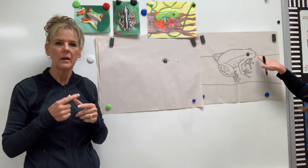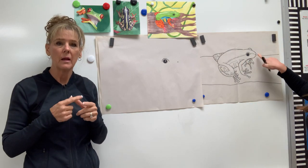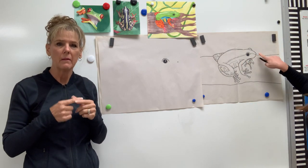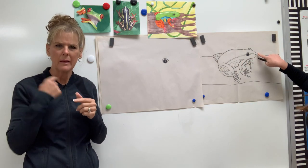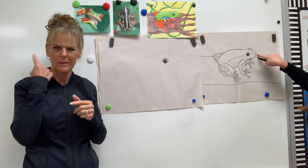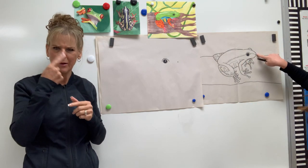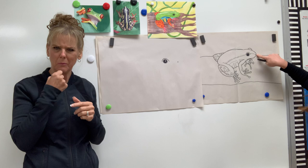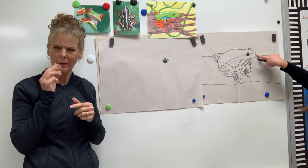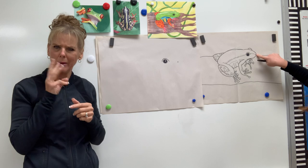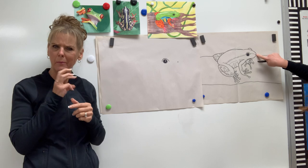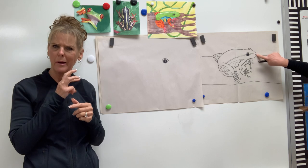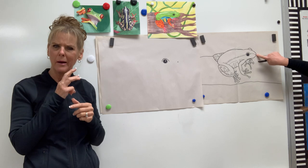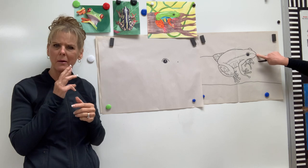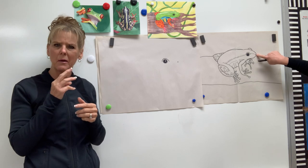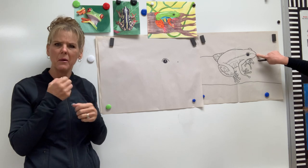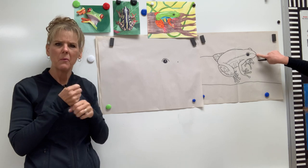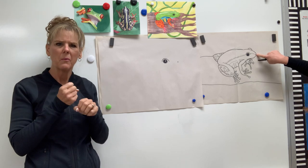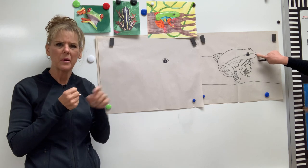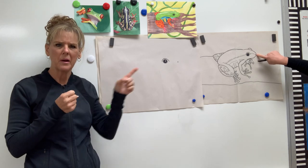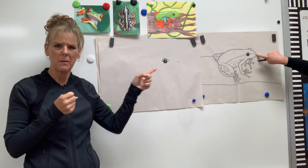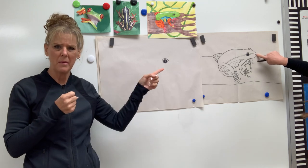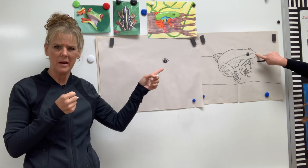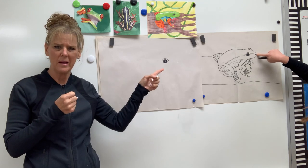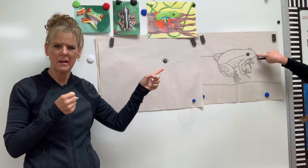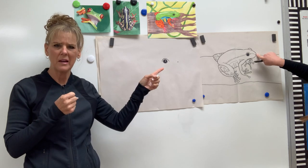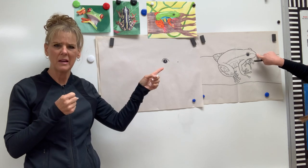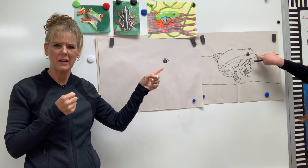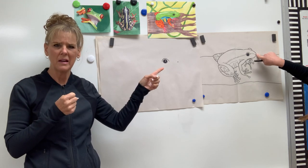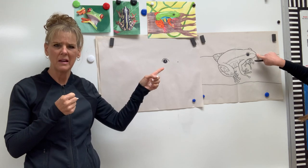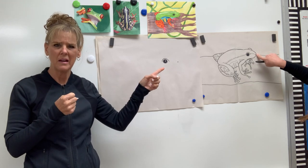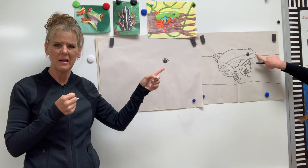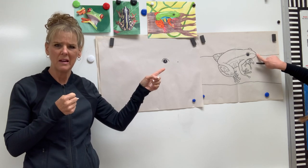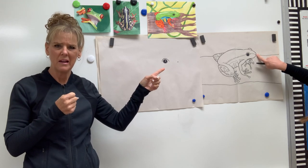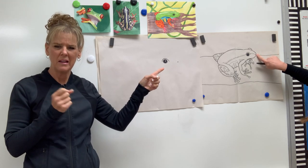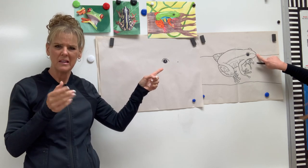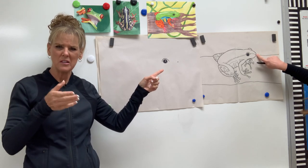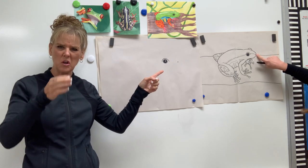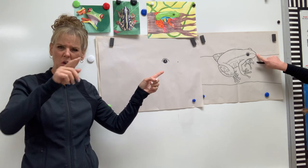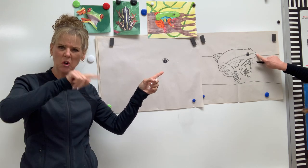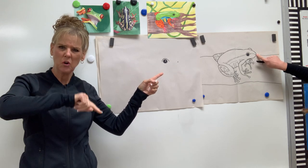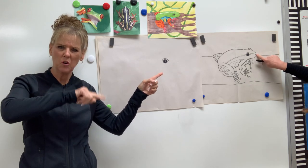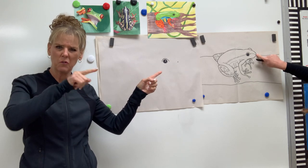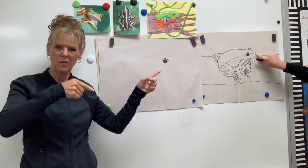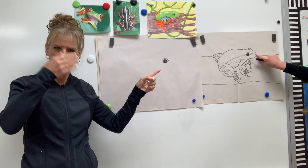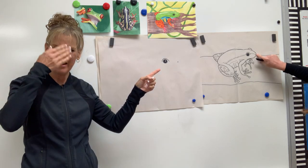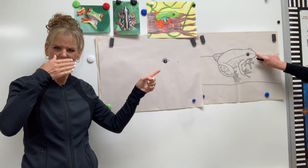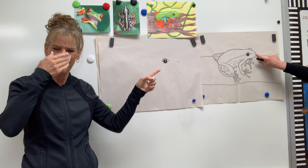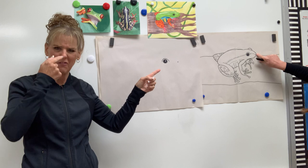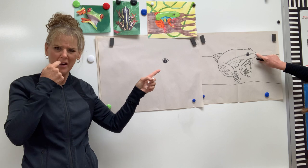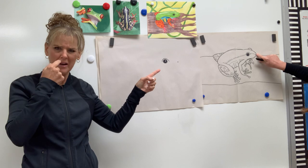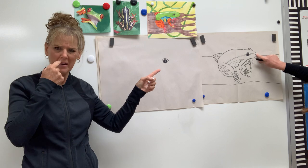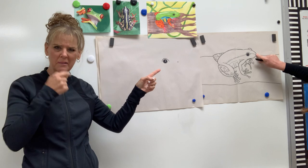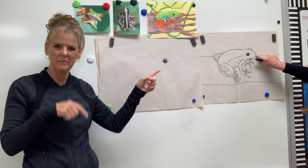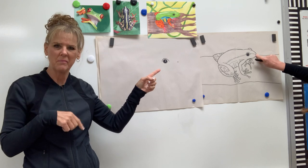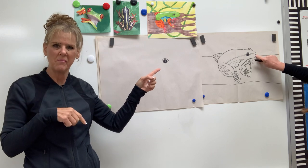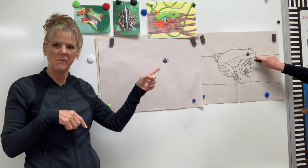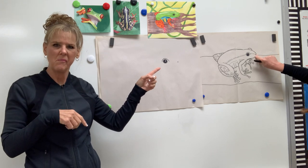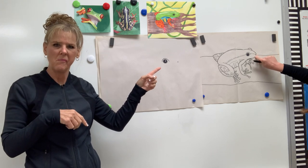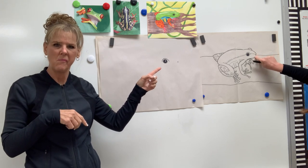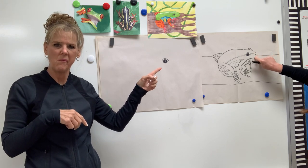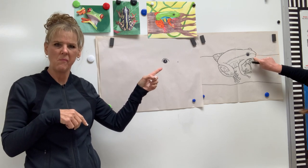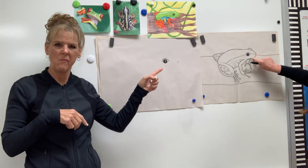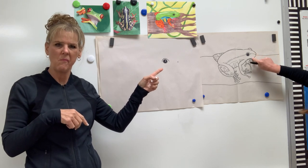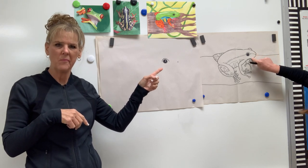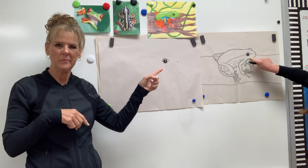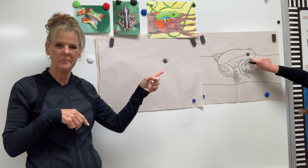look really weird. We're gonna make this curve line that's right in front of the nostril, super close to the nostril. It's gonna